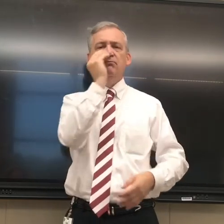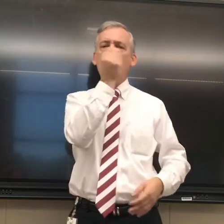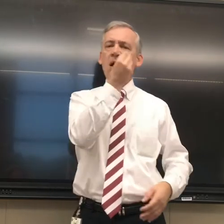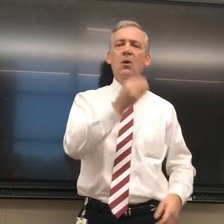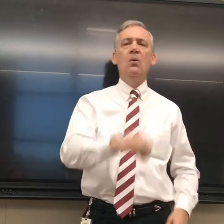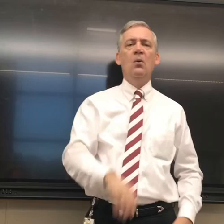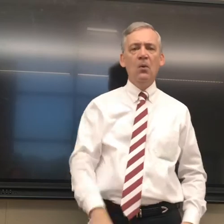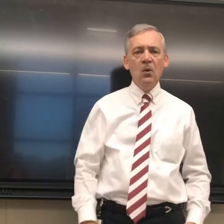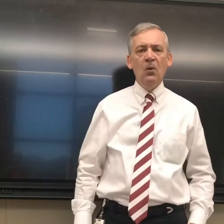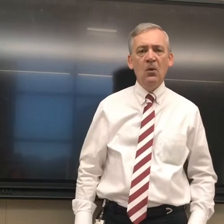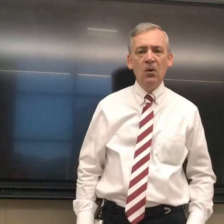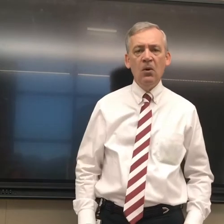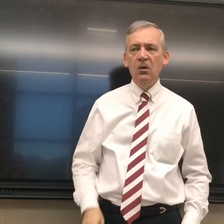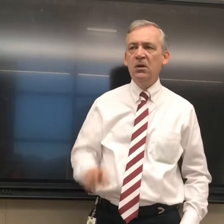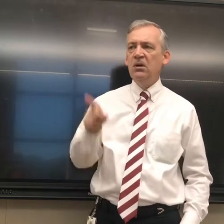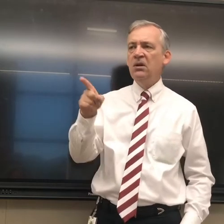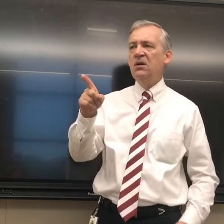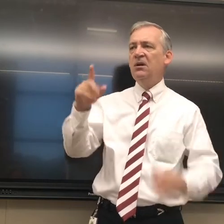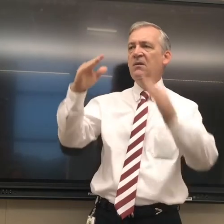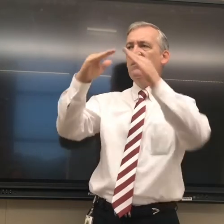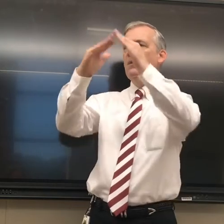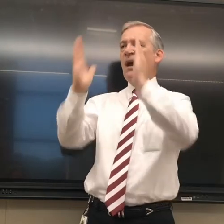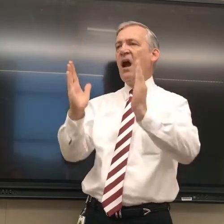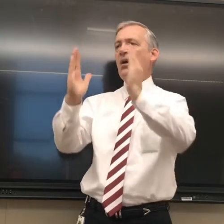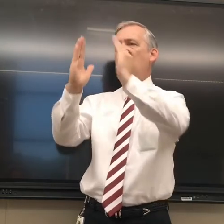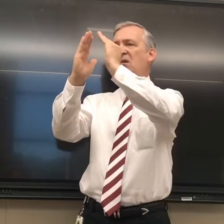While the house crumbled and John Burke rocked.